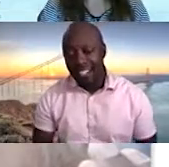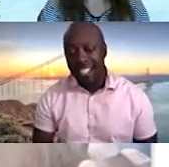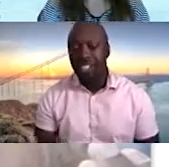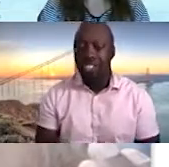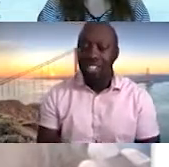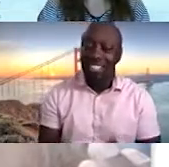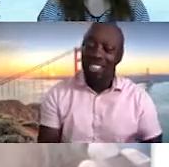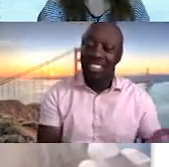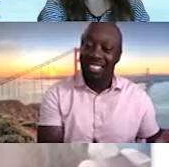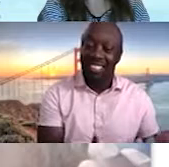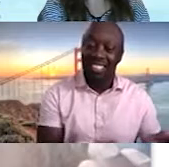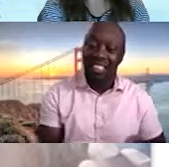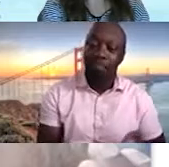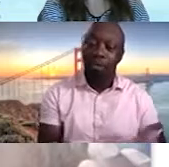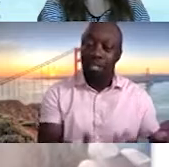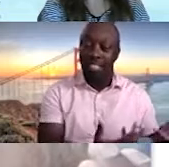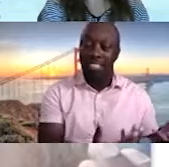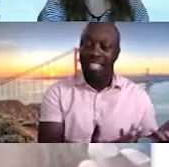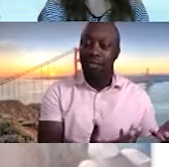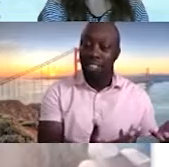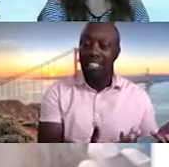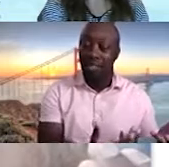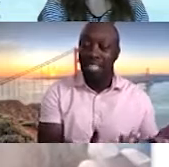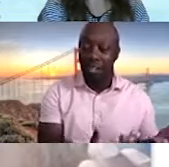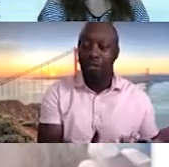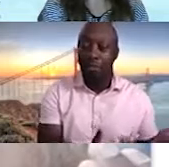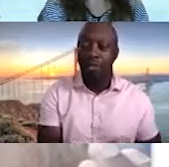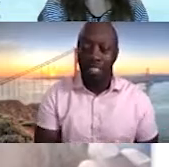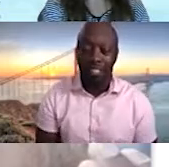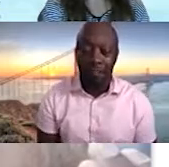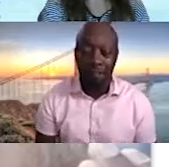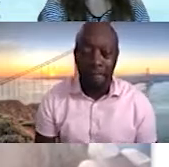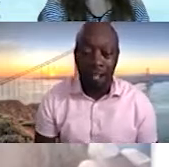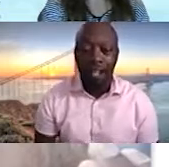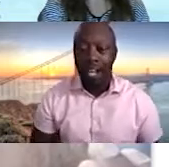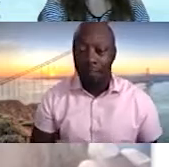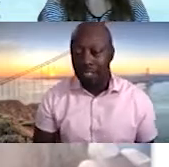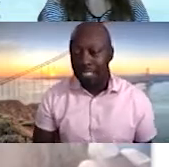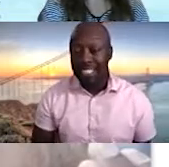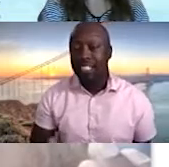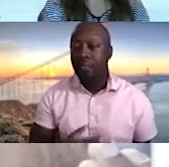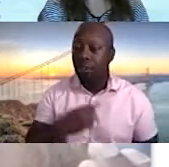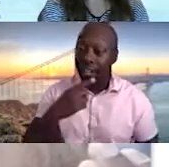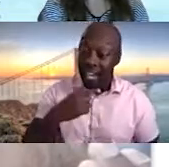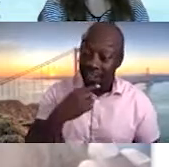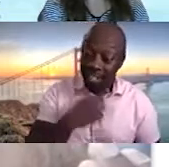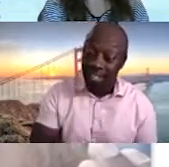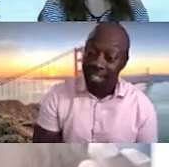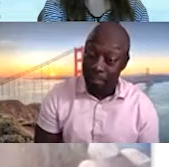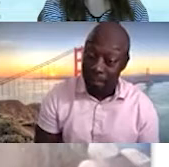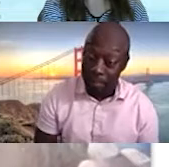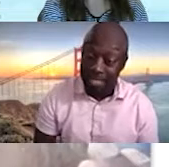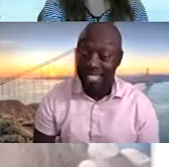then it's going to transition into the spoken language that's used at home mostly. Obviously, this is more for